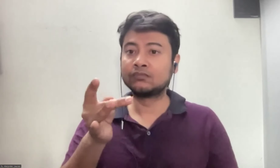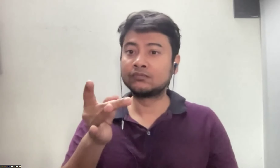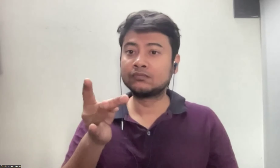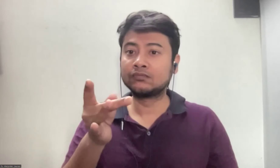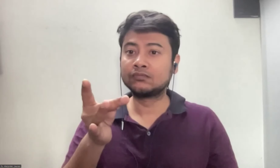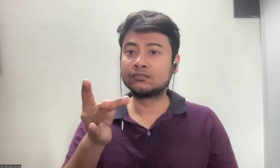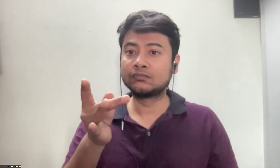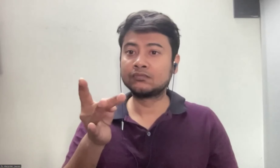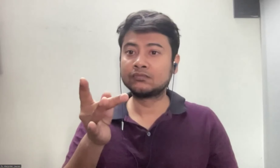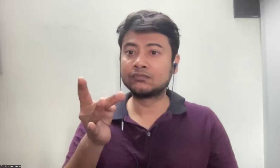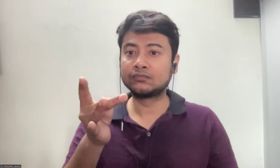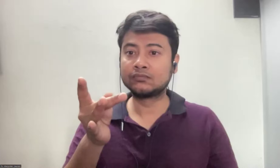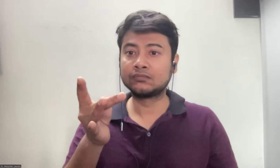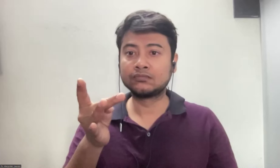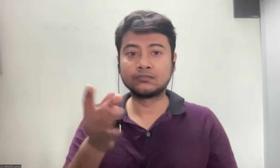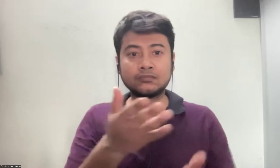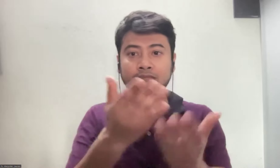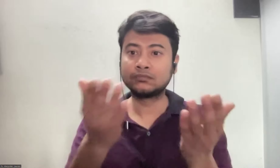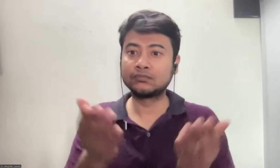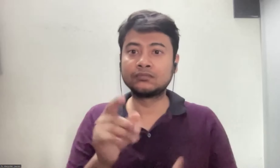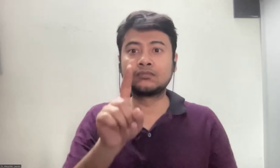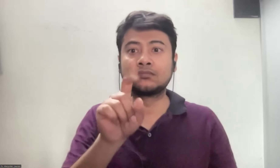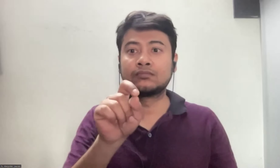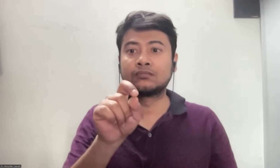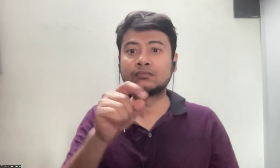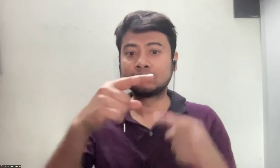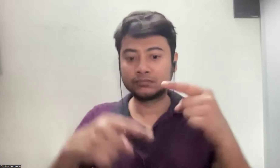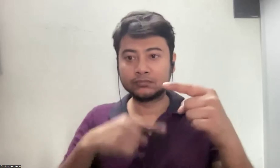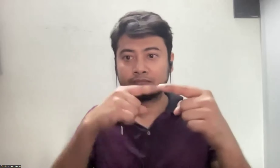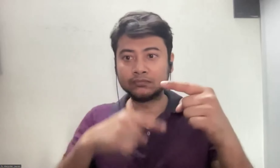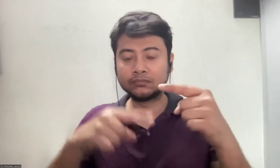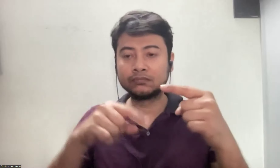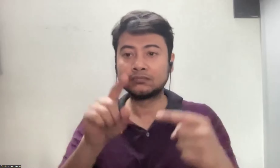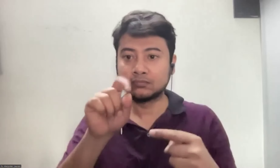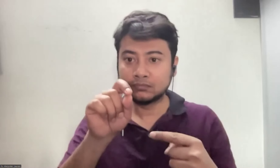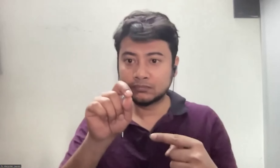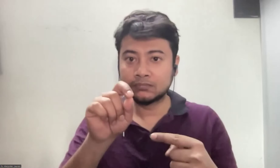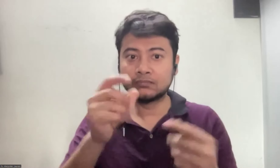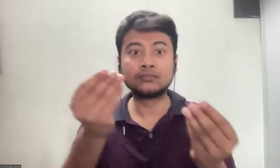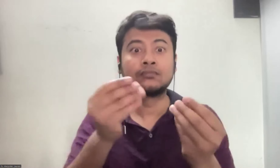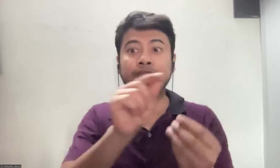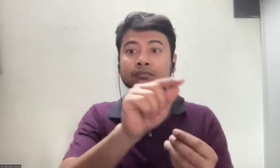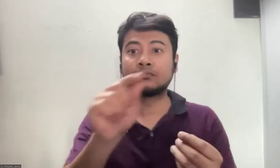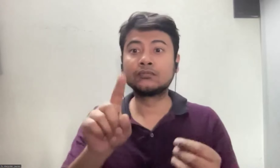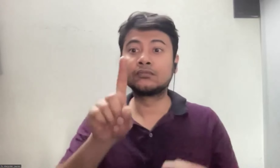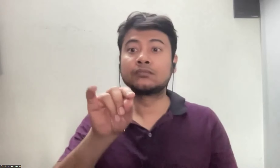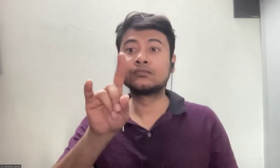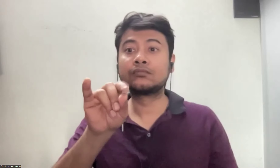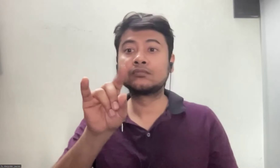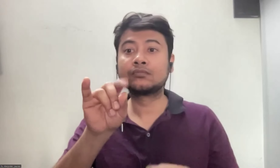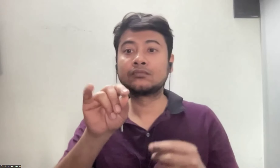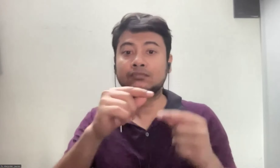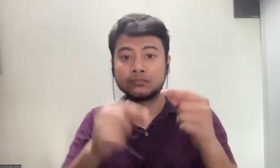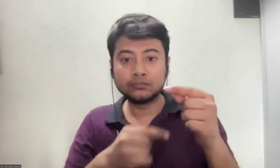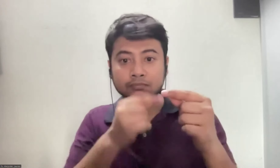is, I think, high time that we start learning the proper process of how we should offer our prayers,